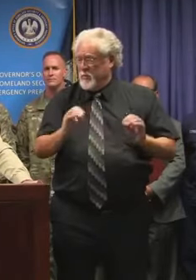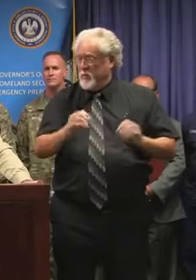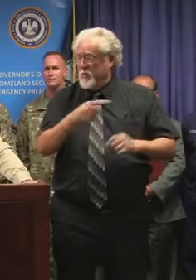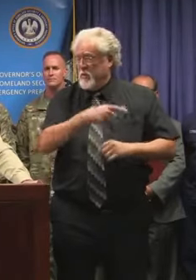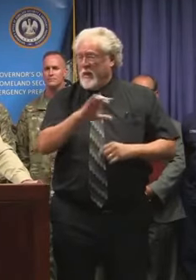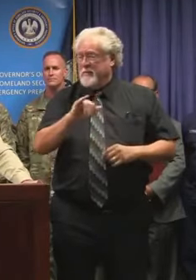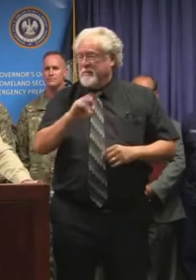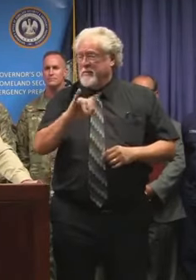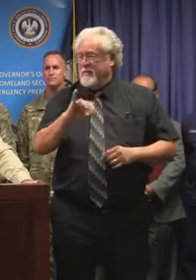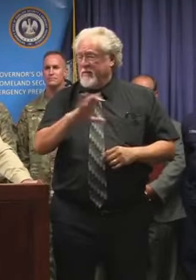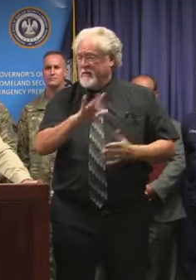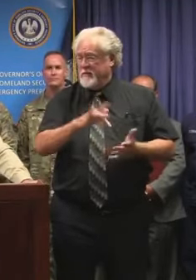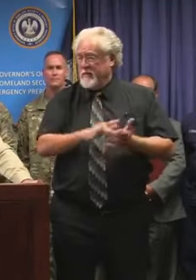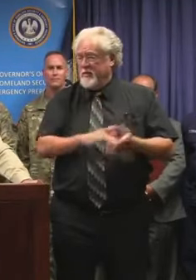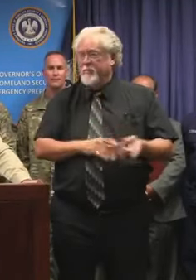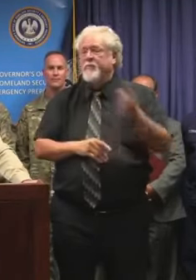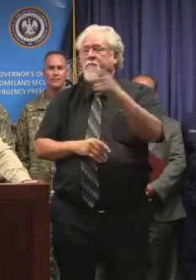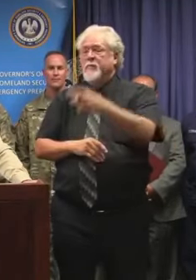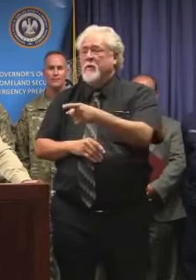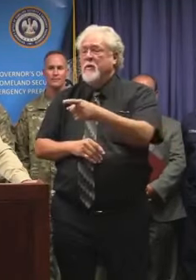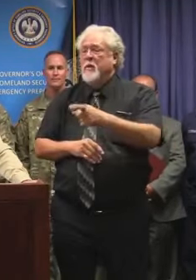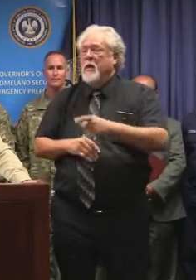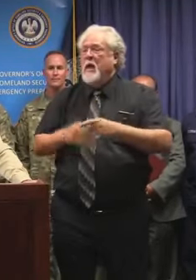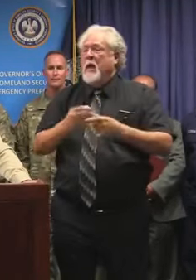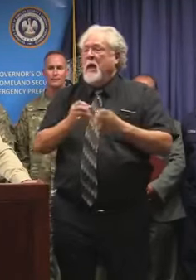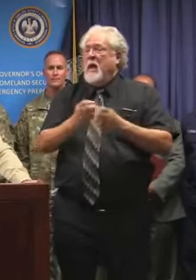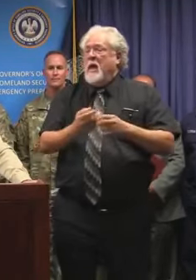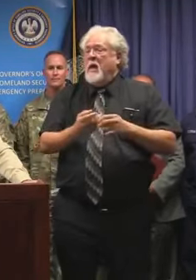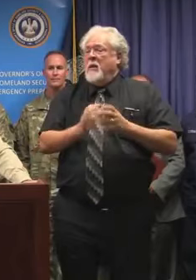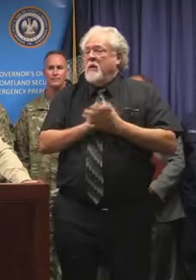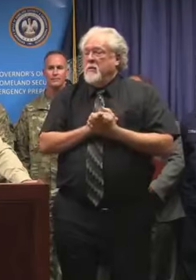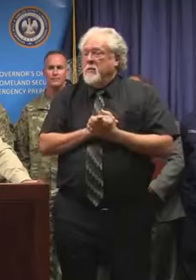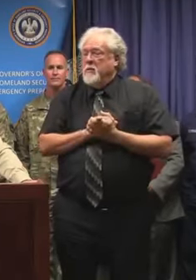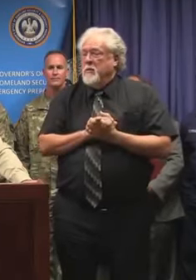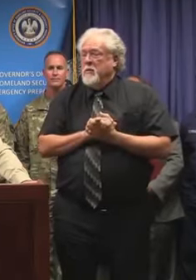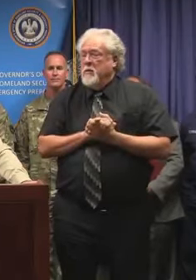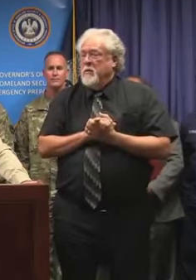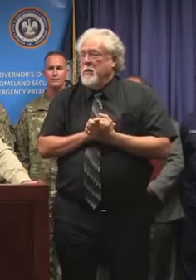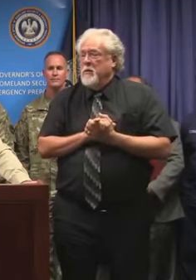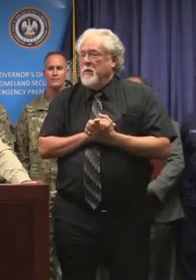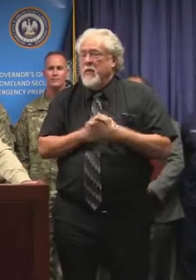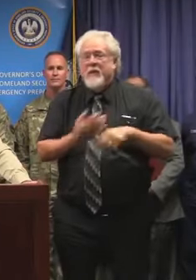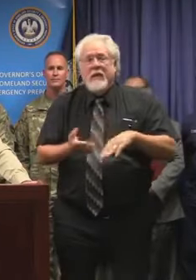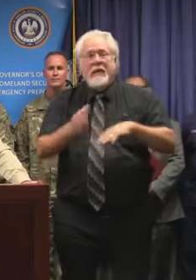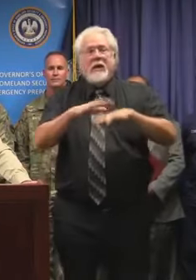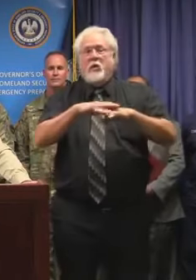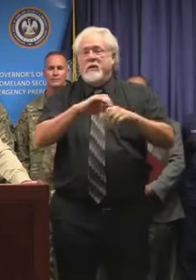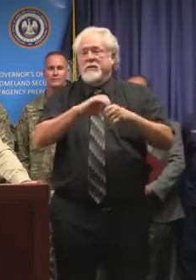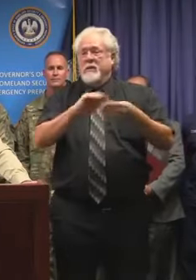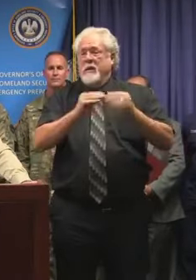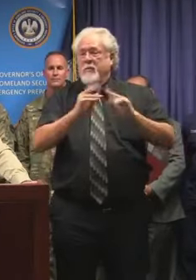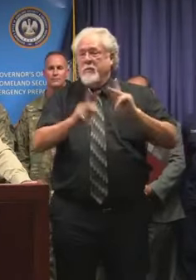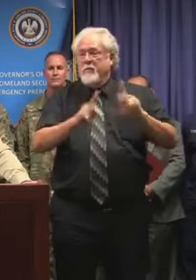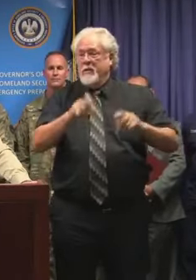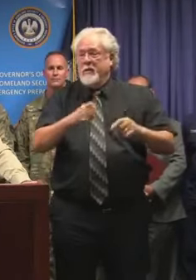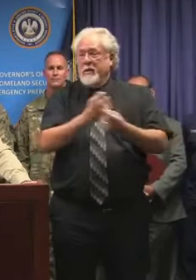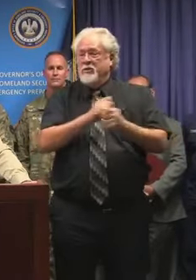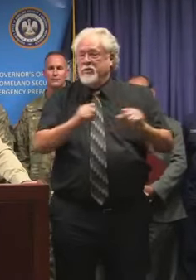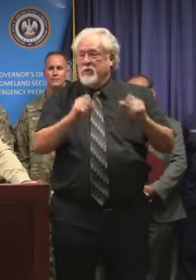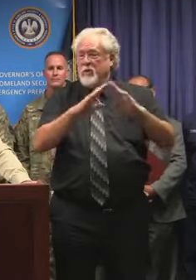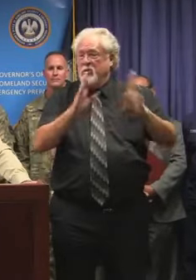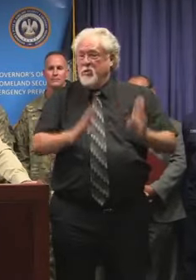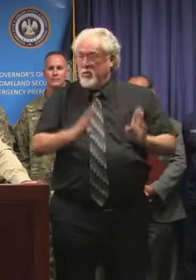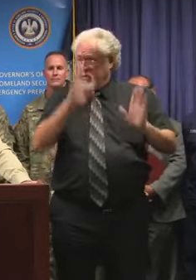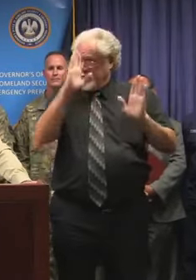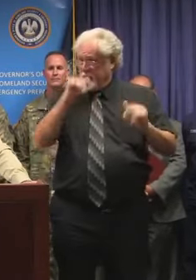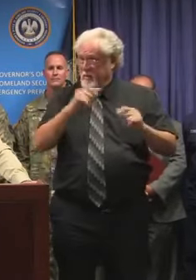Center. Yes, ma'am. The increase in people who need shelter that you're expecting, do you expect